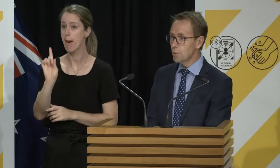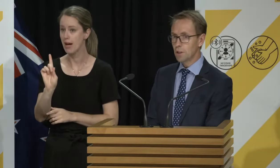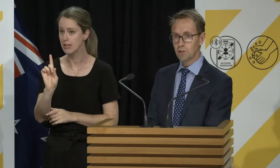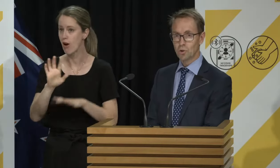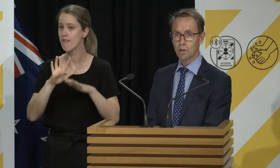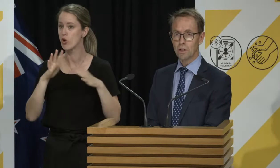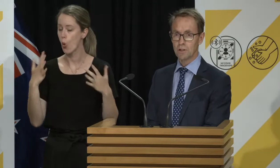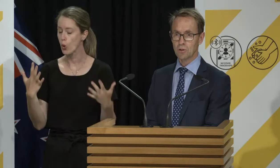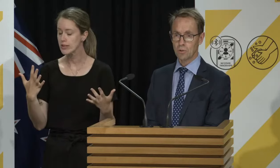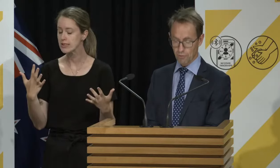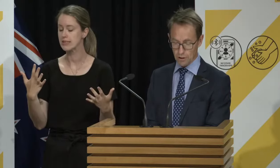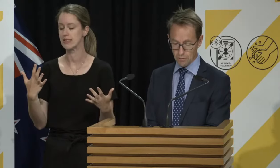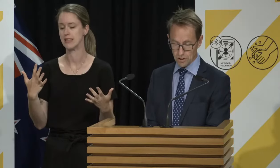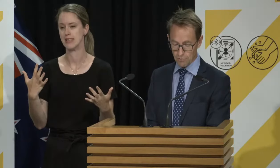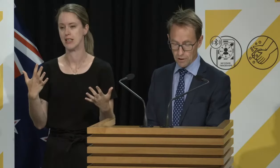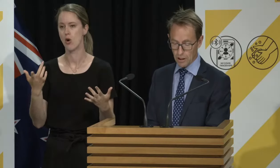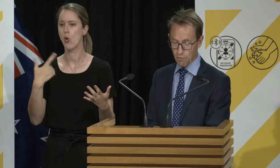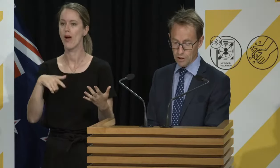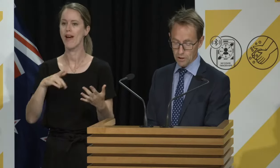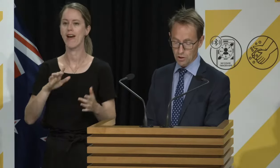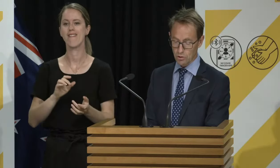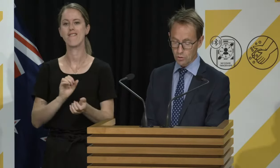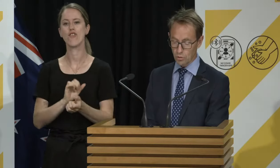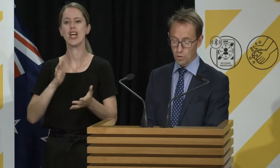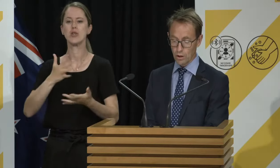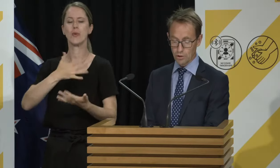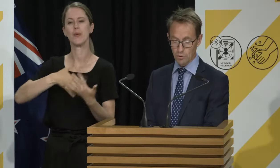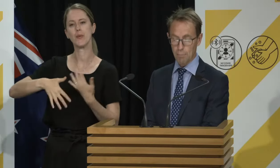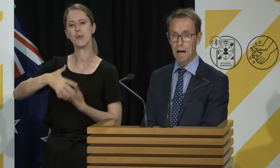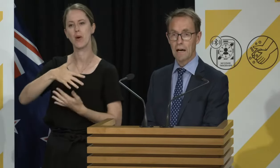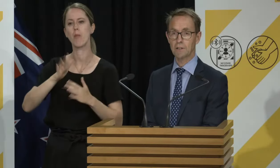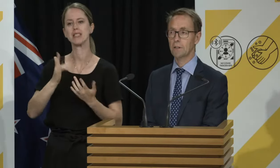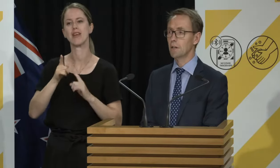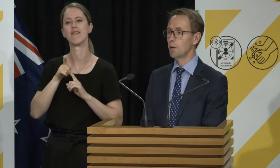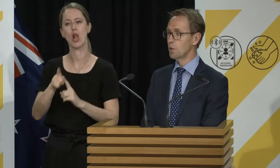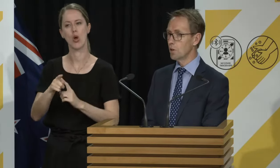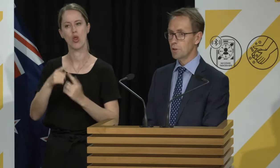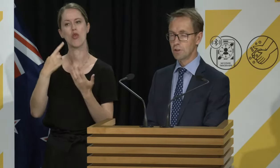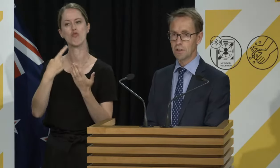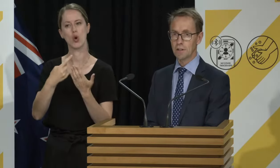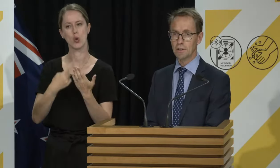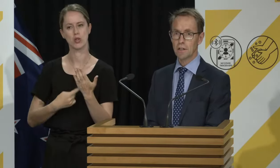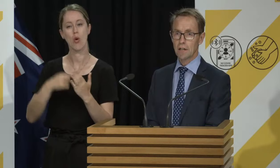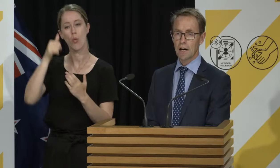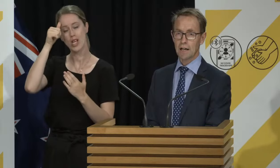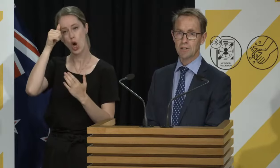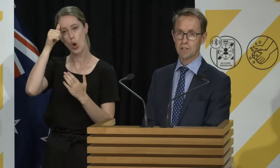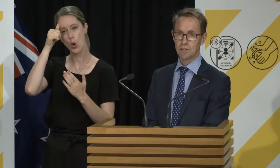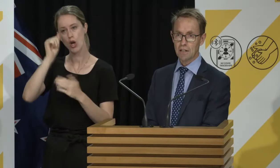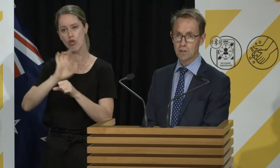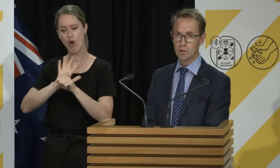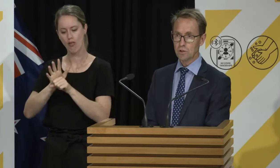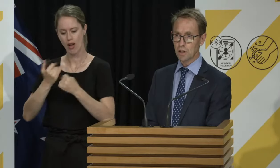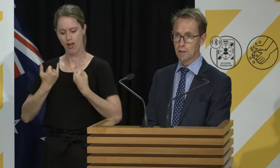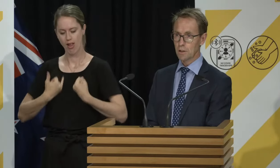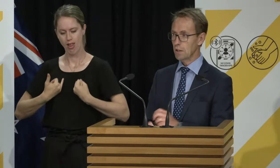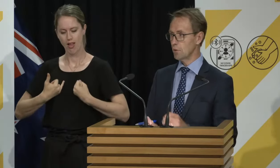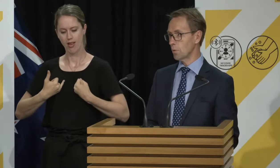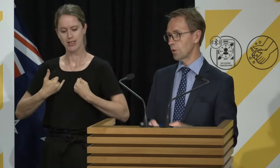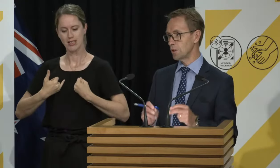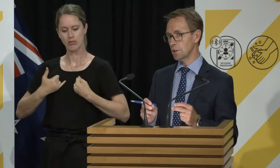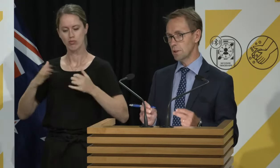course, we can enjoy these sort of freedoms safely if we continue to all do our part. We know the disease is contained in New